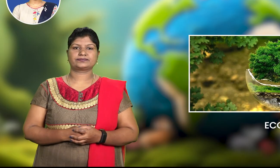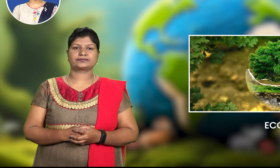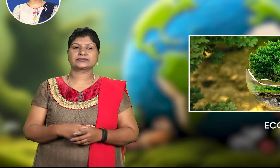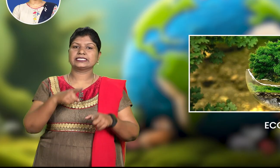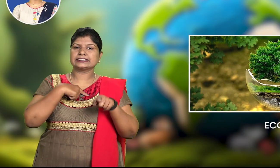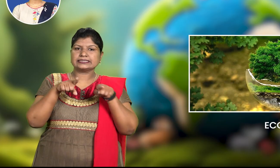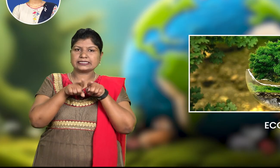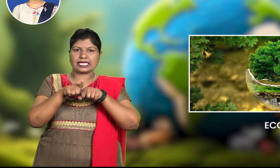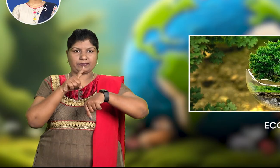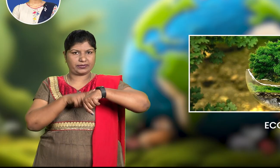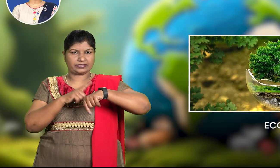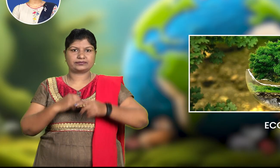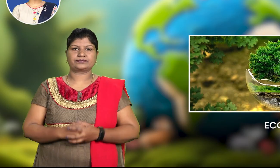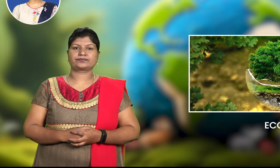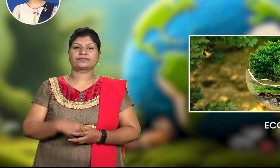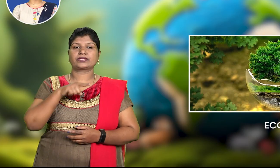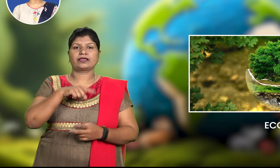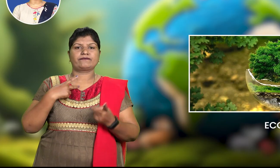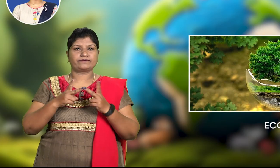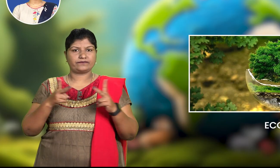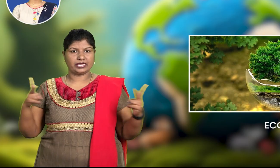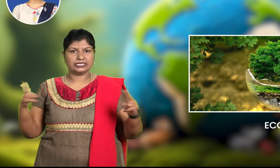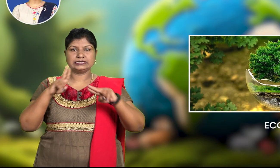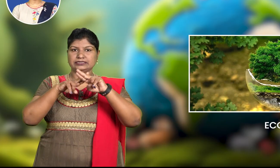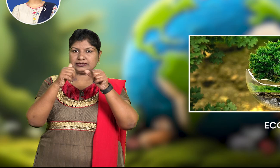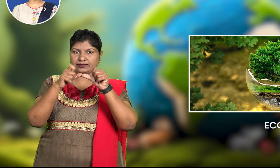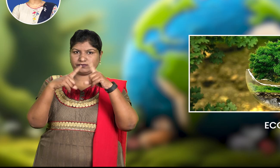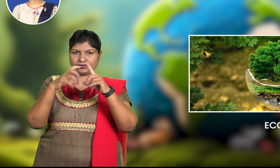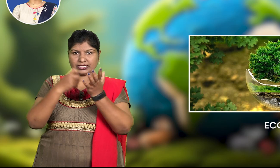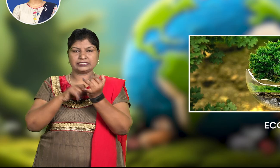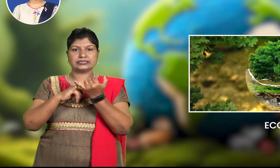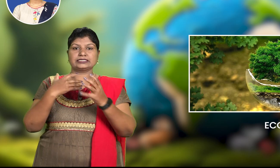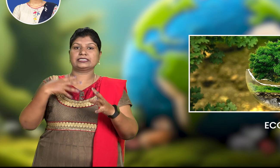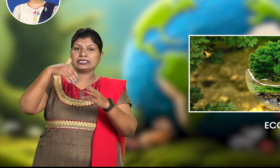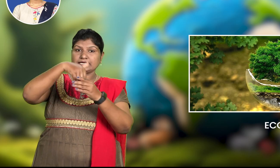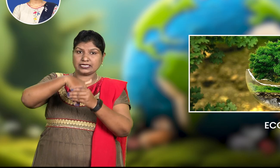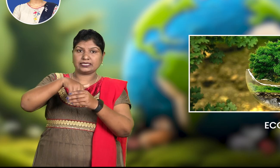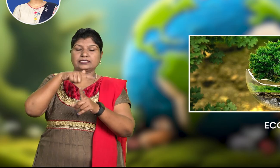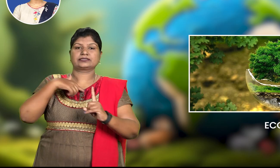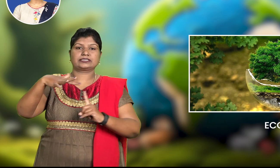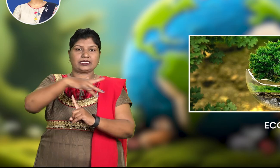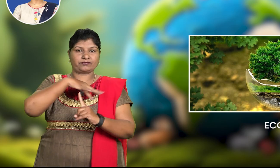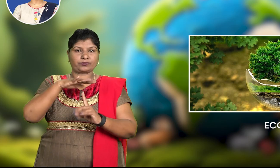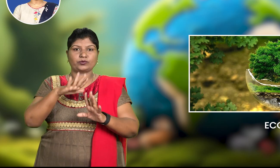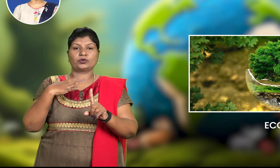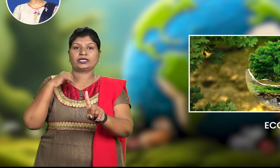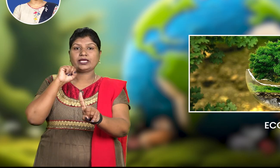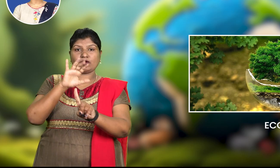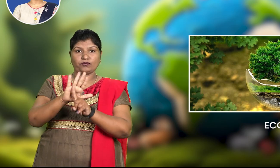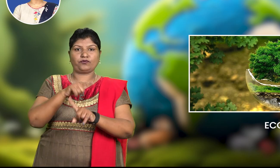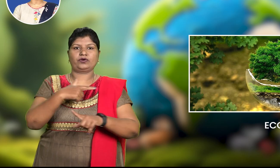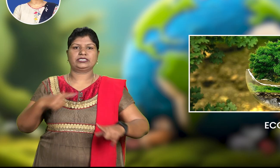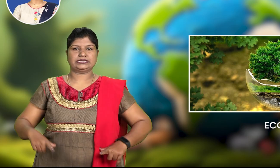At the same time, the various factors in the environment influences the